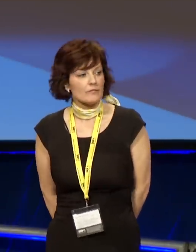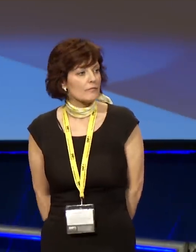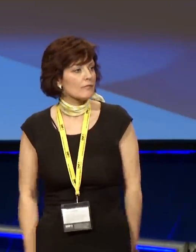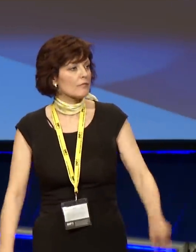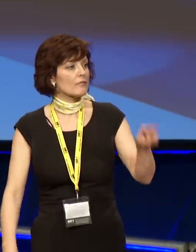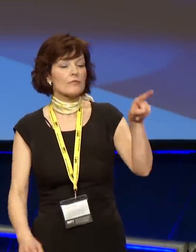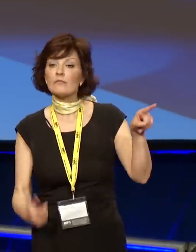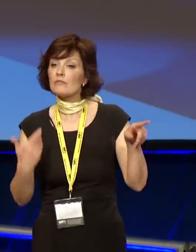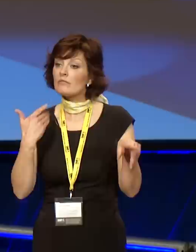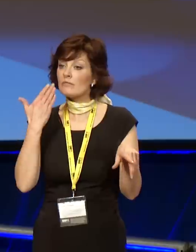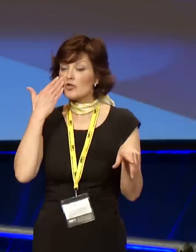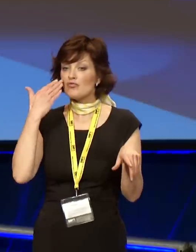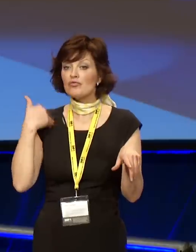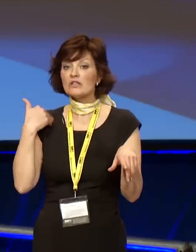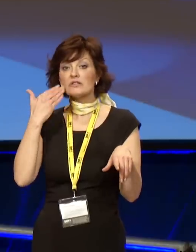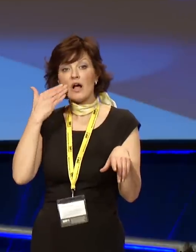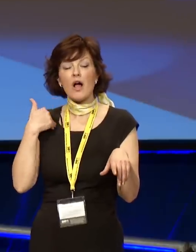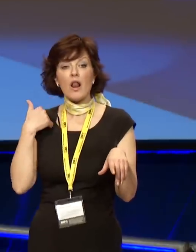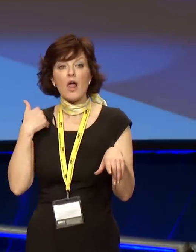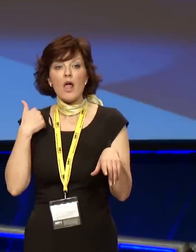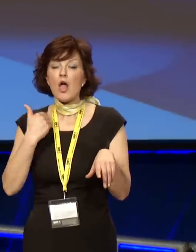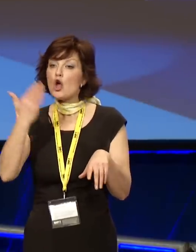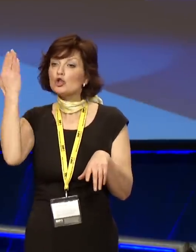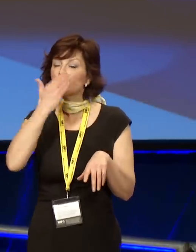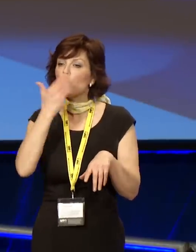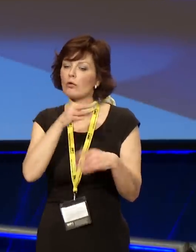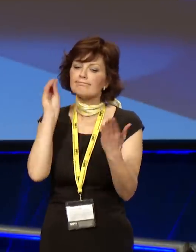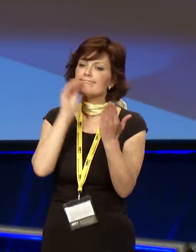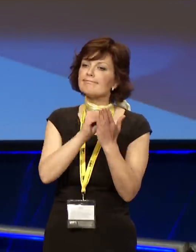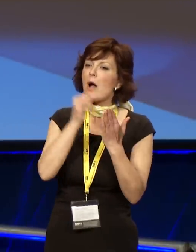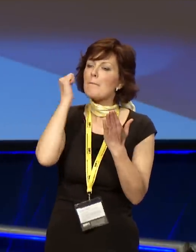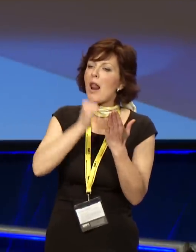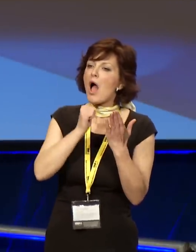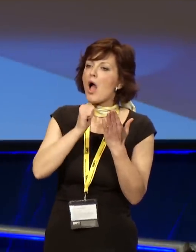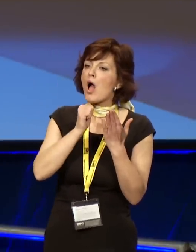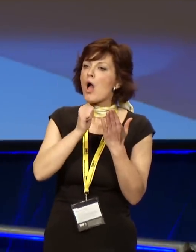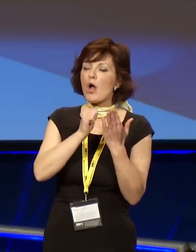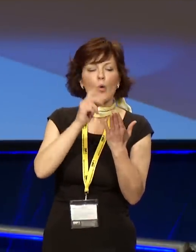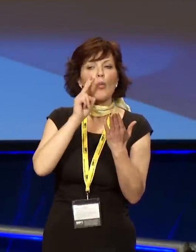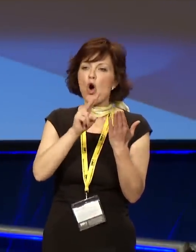Lately, our school has had Blackwatch taken off the school curriculum, and